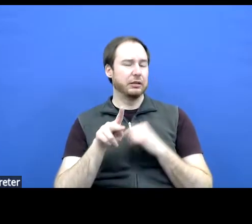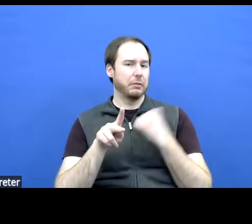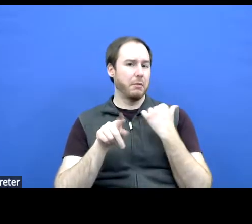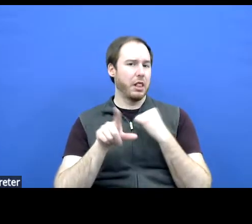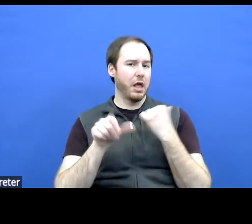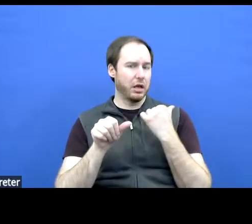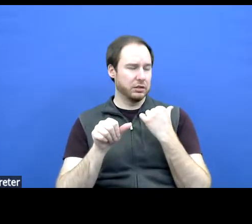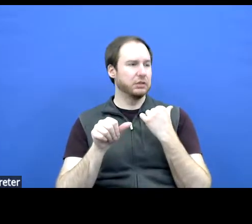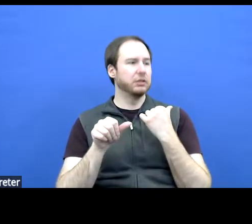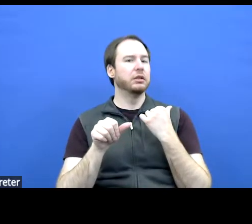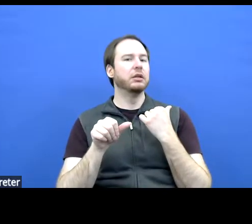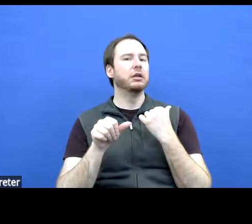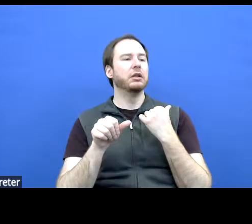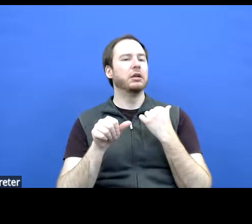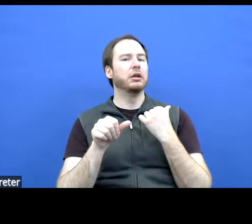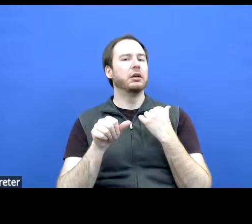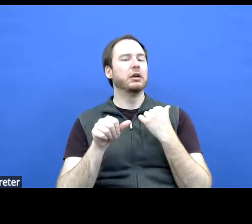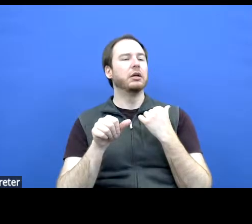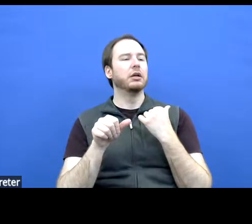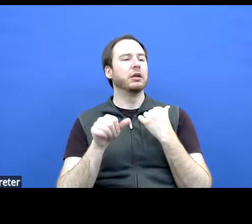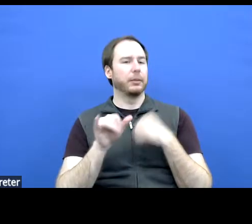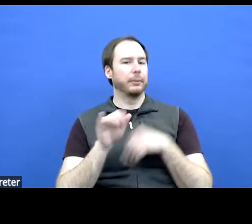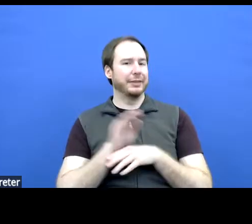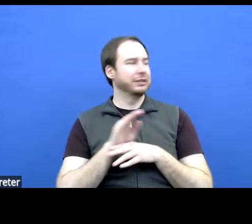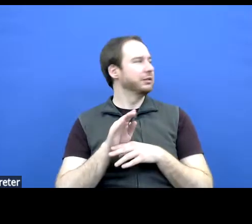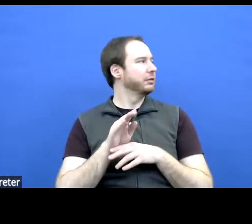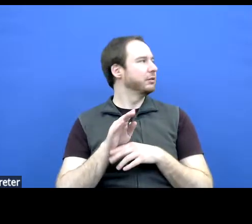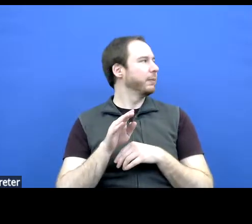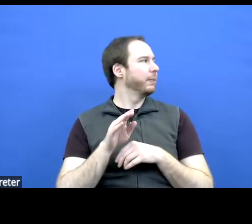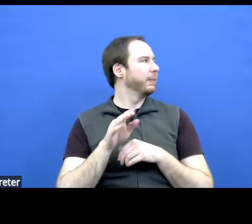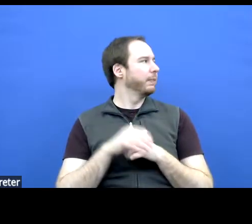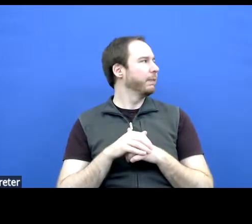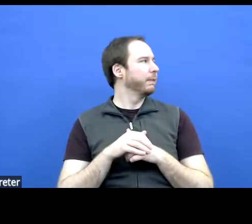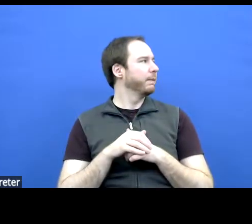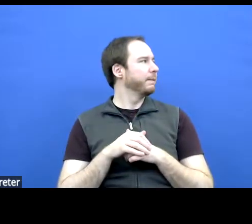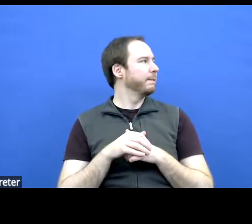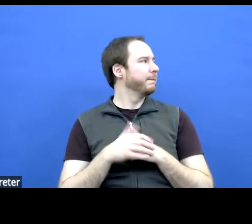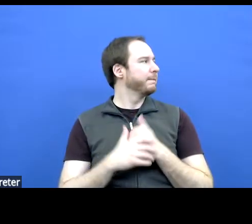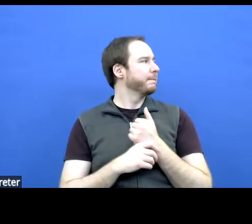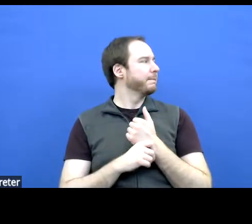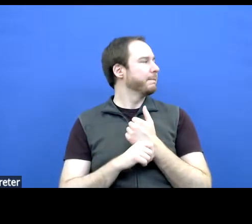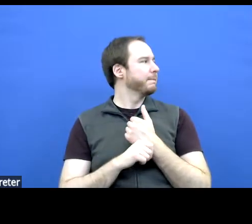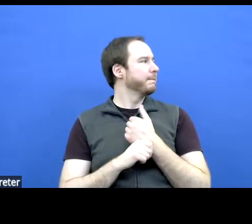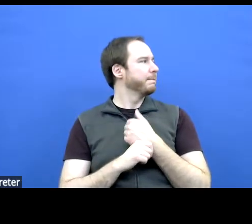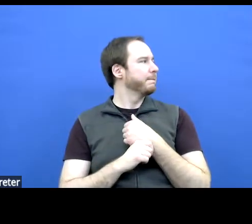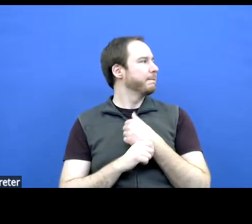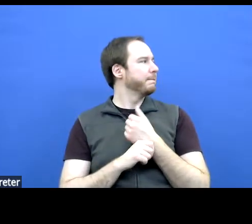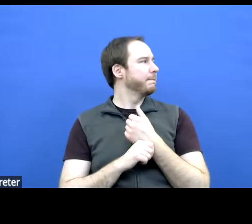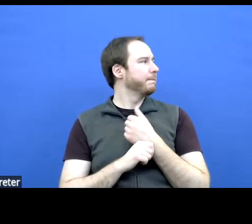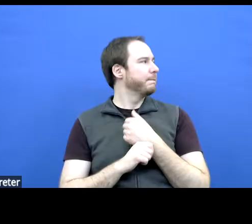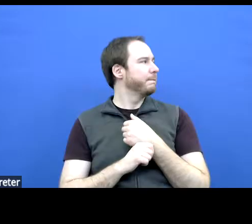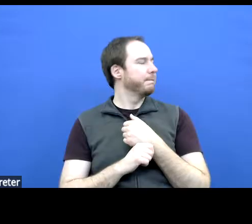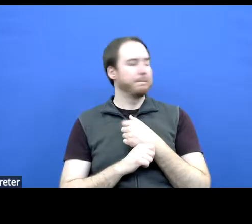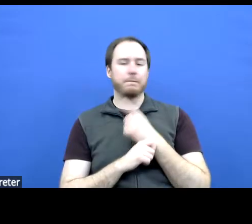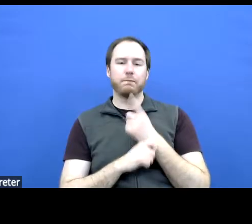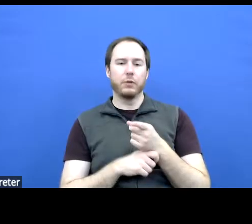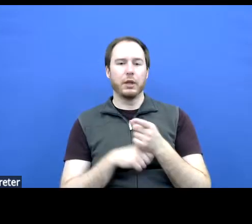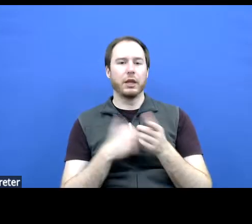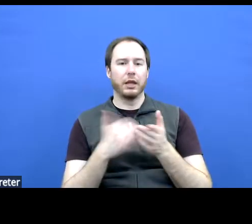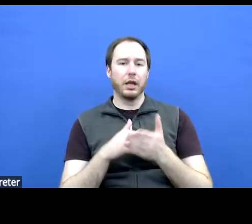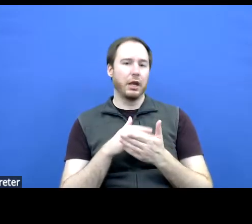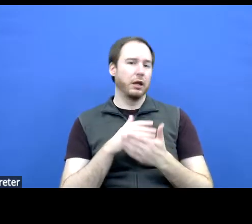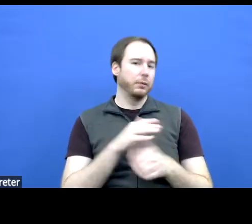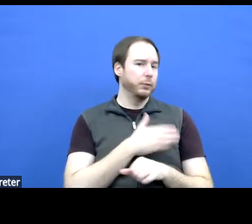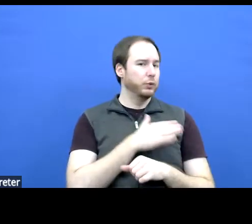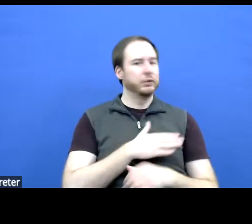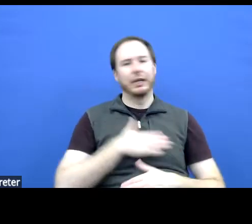most part where you guys are, even though that is off to the side. When you say music and entertainment, what